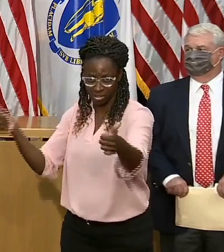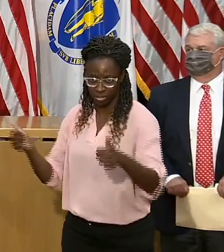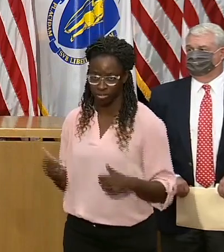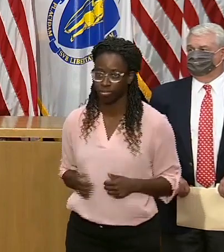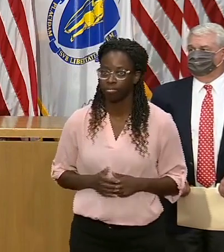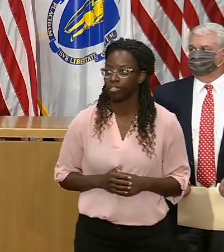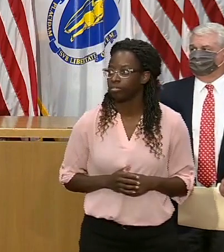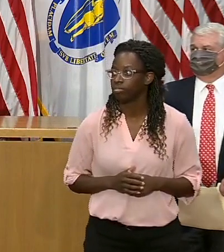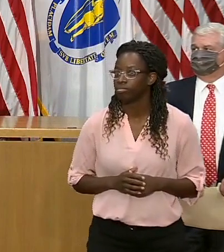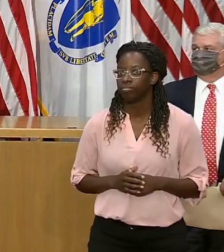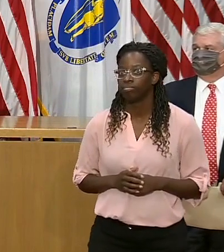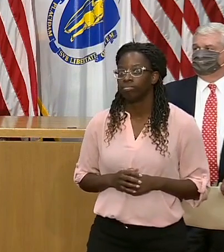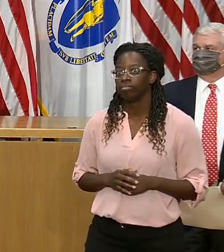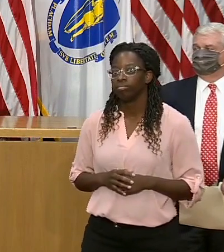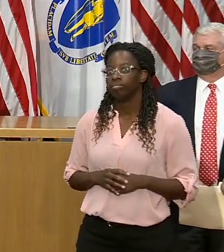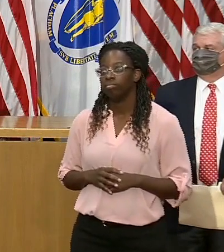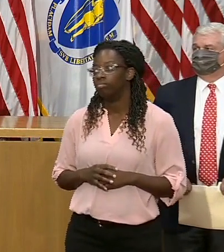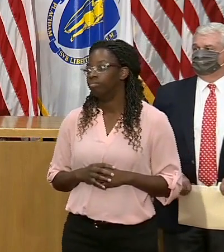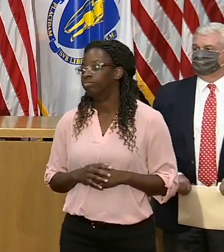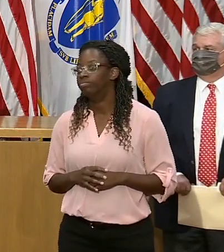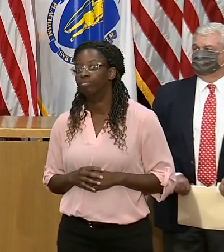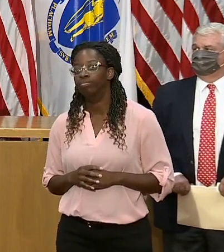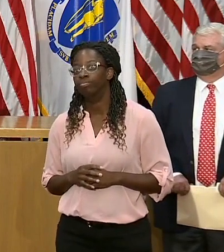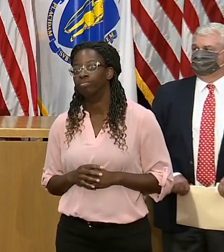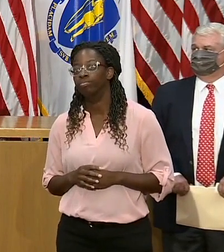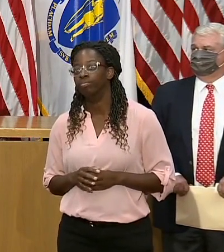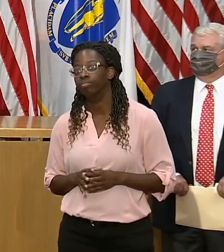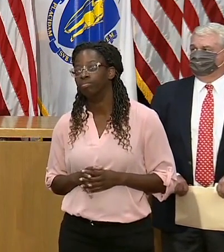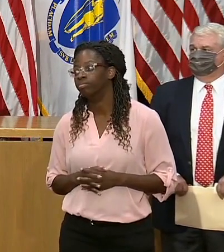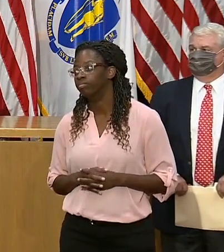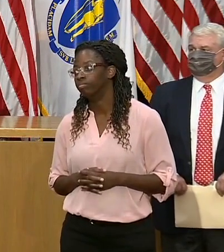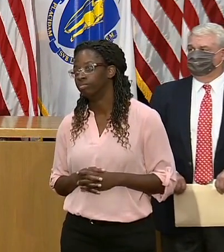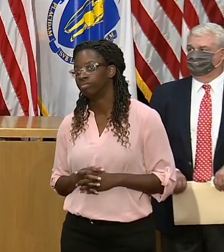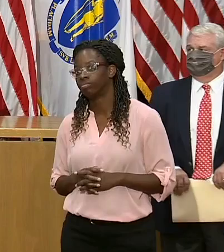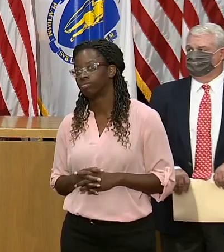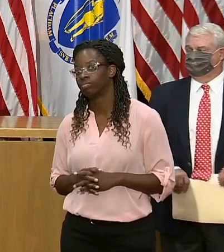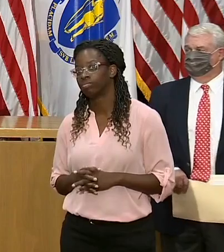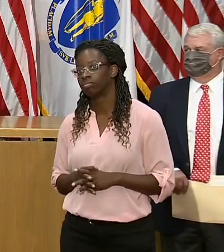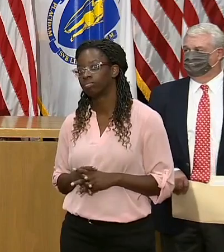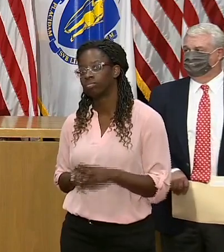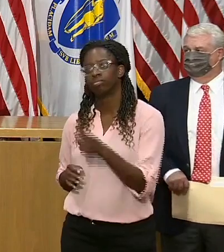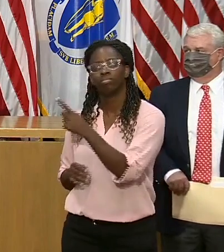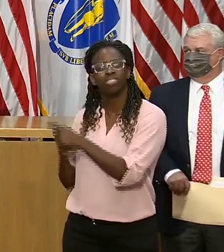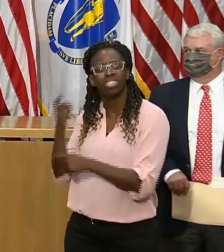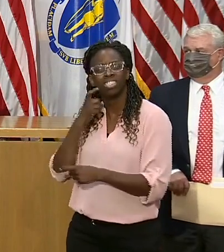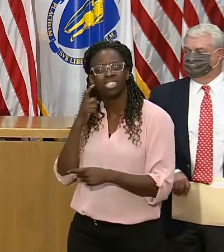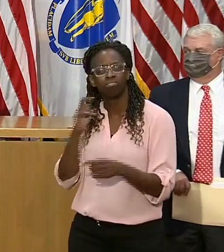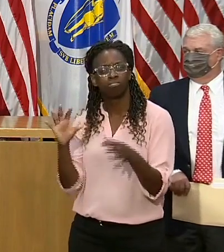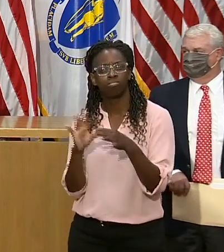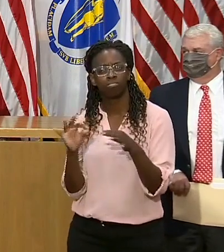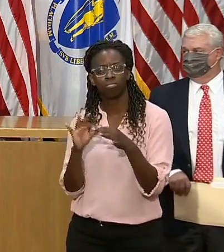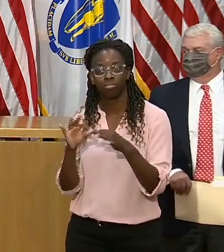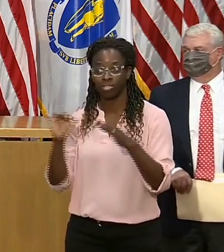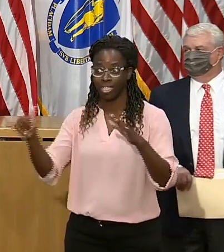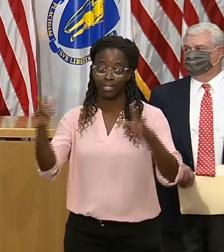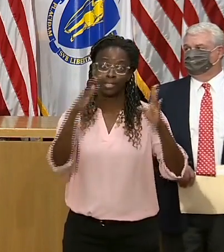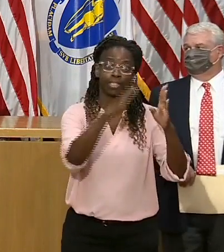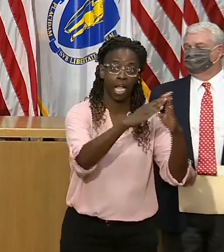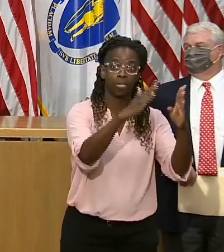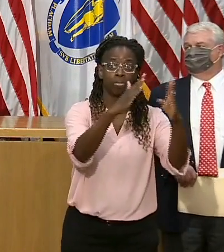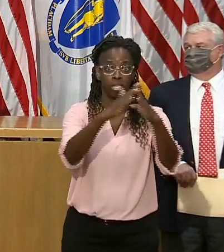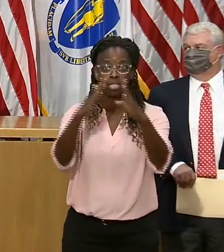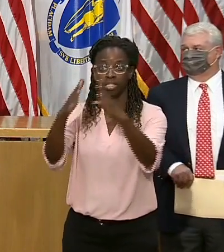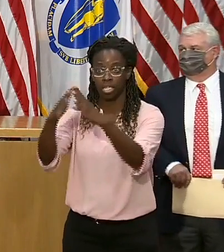of the projects that you're talking about for revitalization, like in downtowns? What would be an example? Well, the shared streets programs, I think, is a good one. People